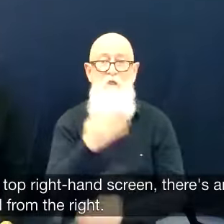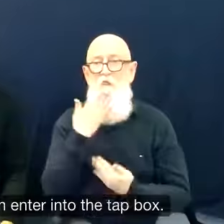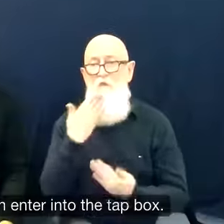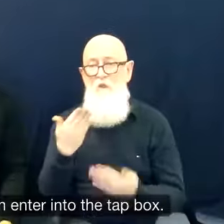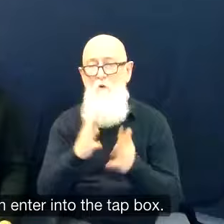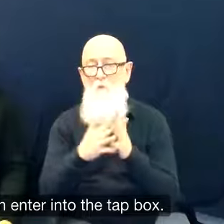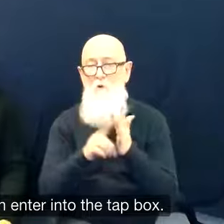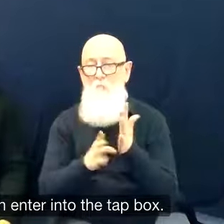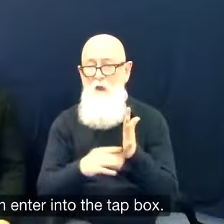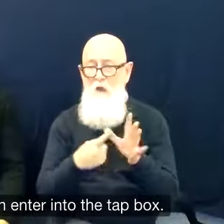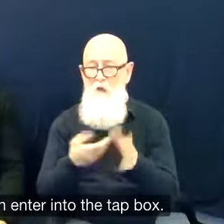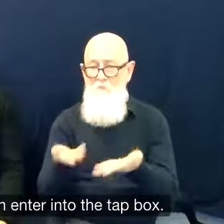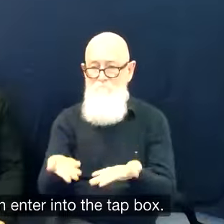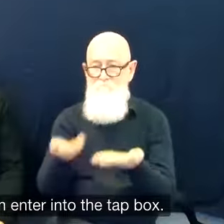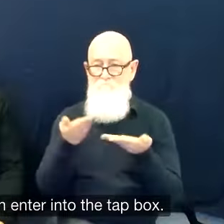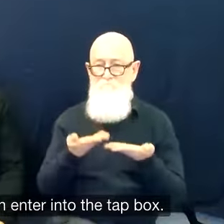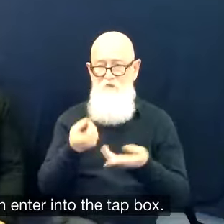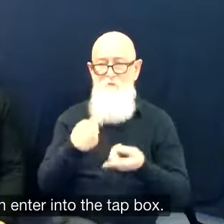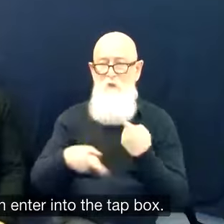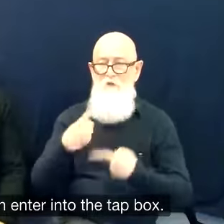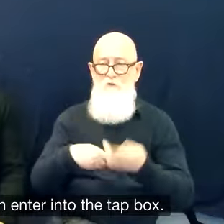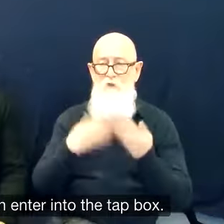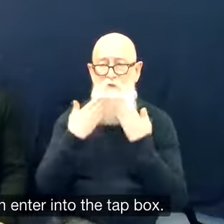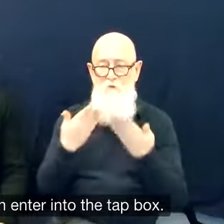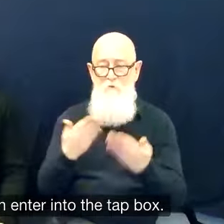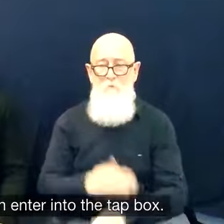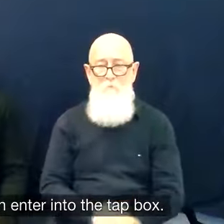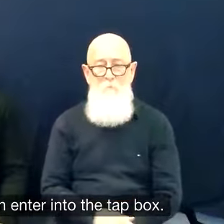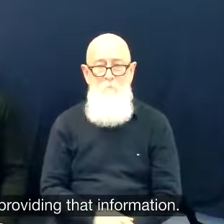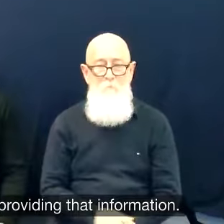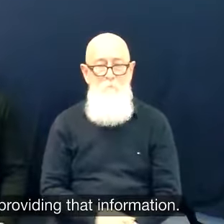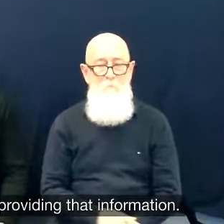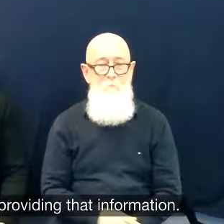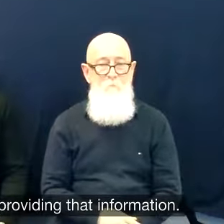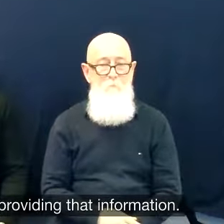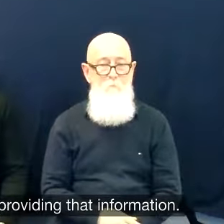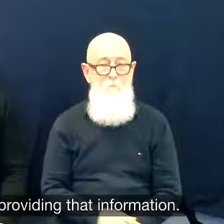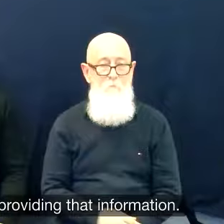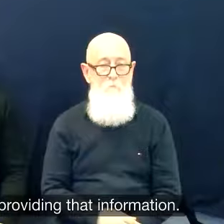Wilma, for providing that information.